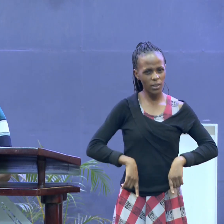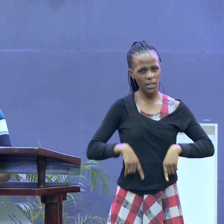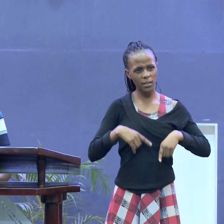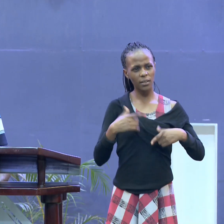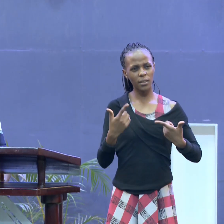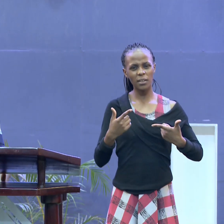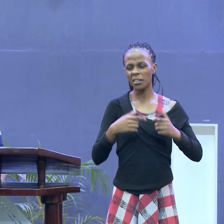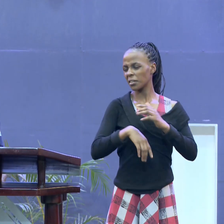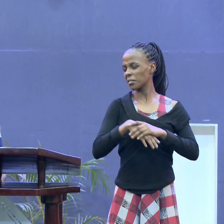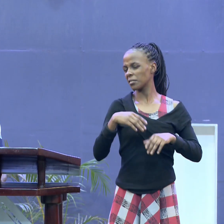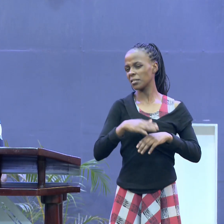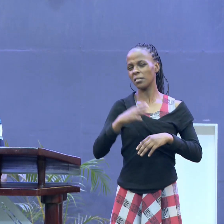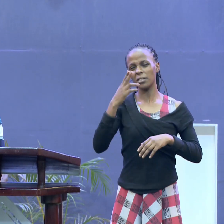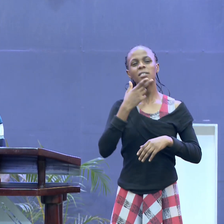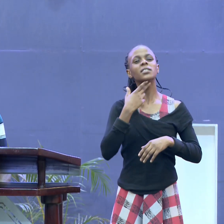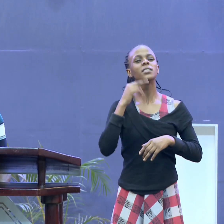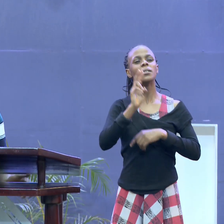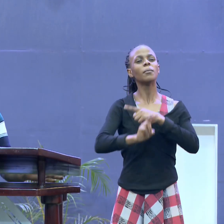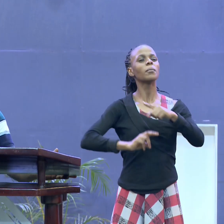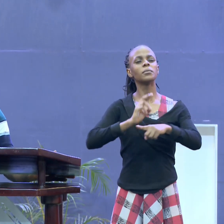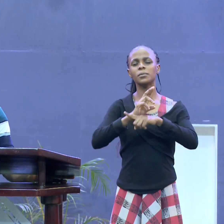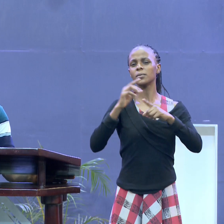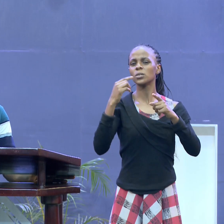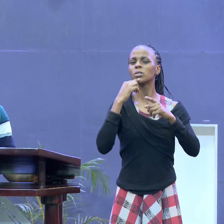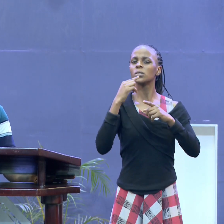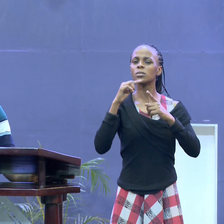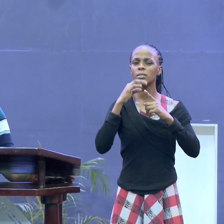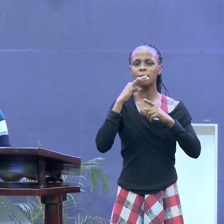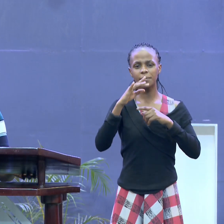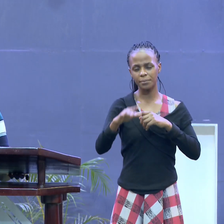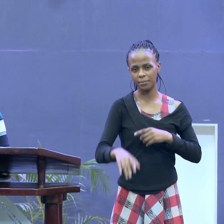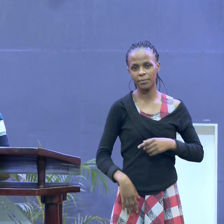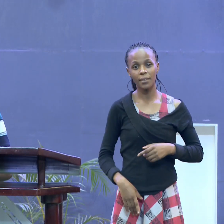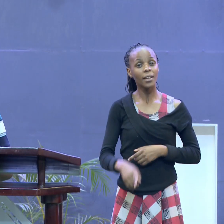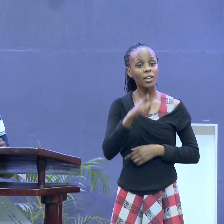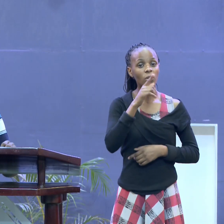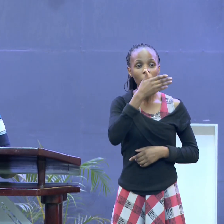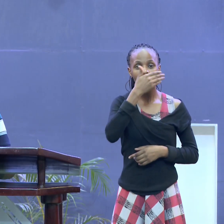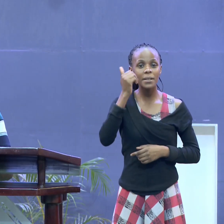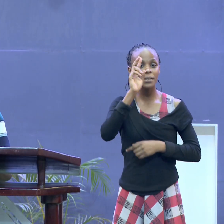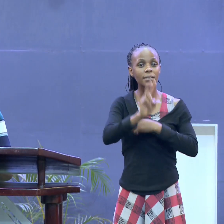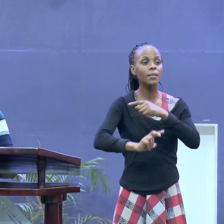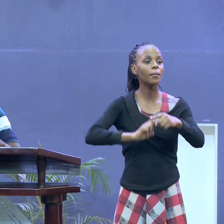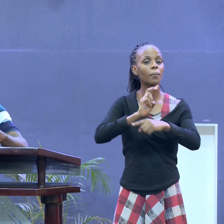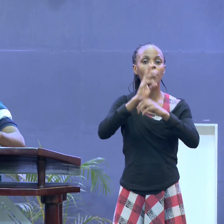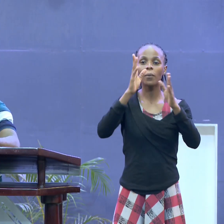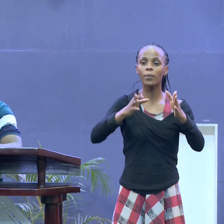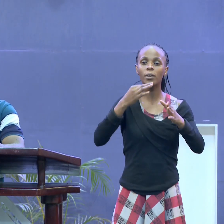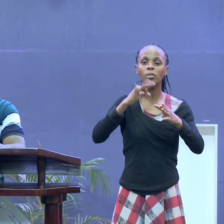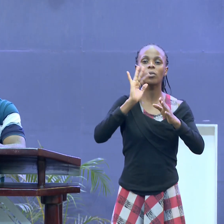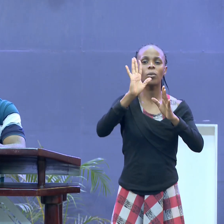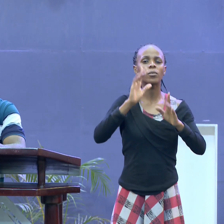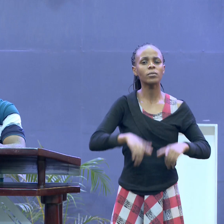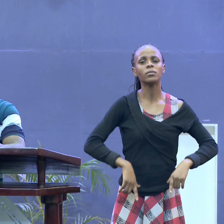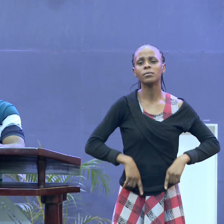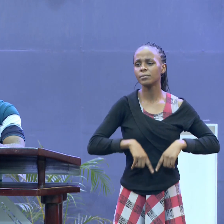life. Teweetaaga nabbi kulagula. You don't need a prophet to prophesy. You are the best prophet of your life. Gwe nabbi